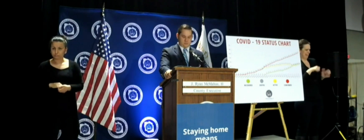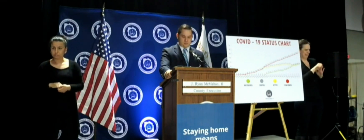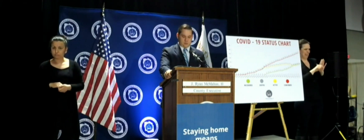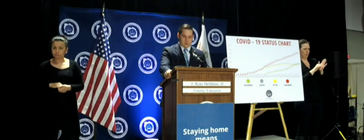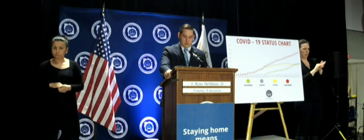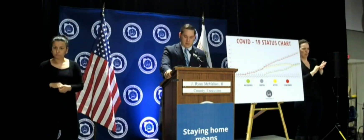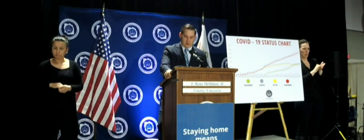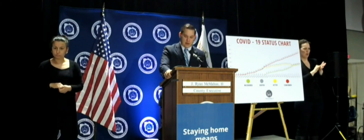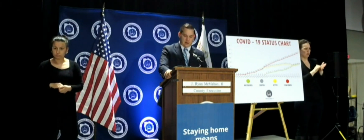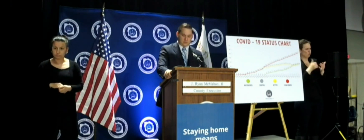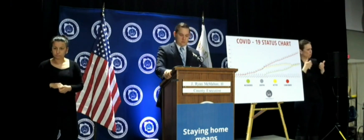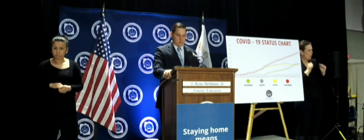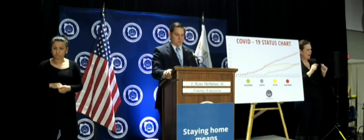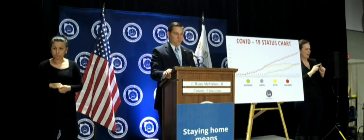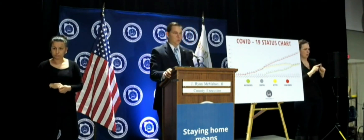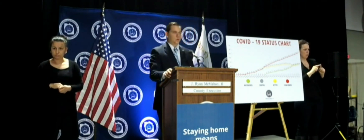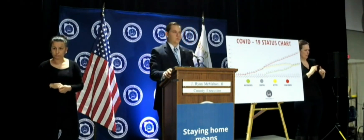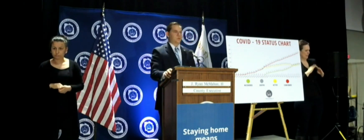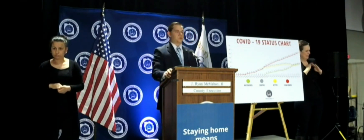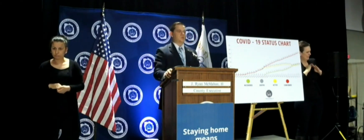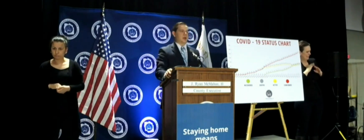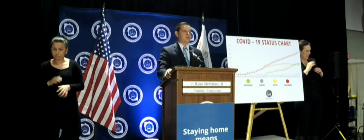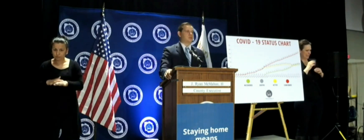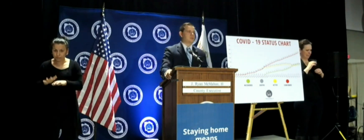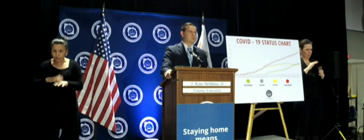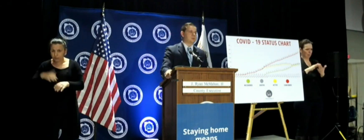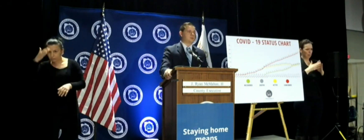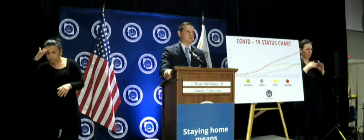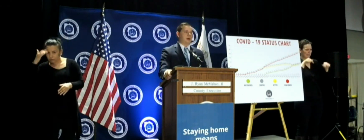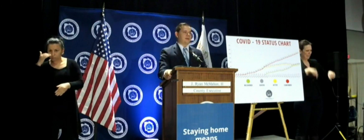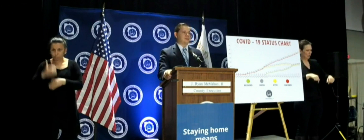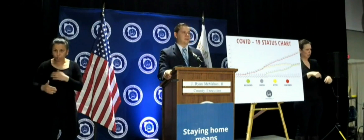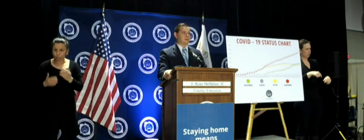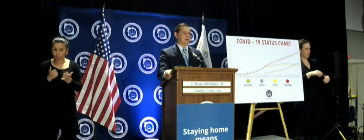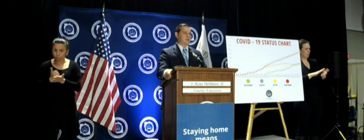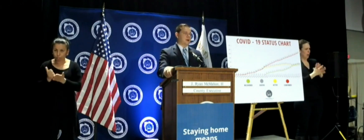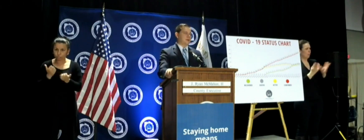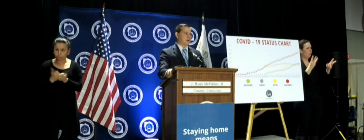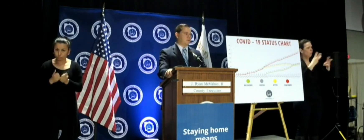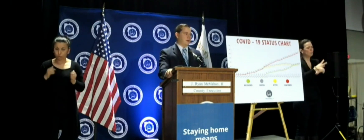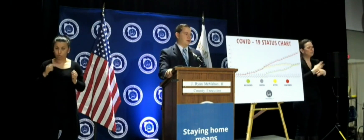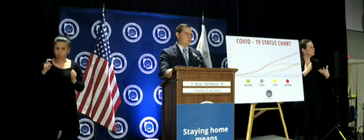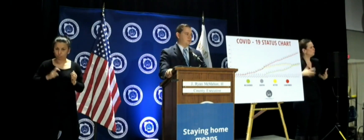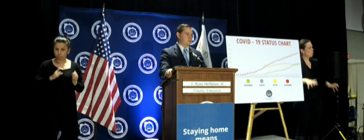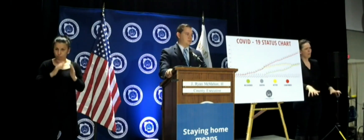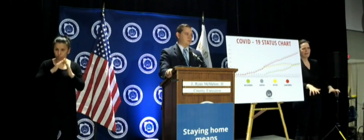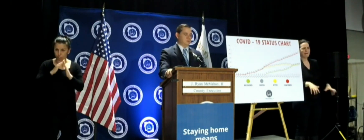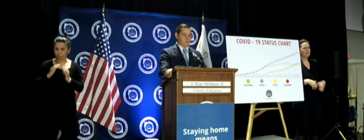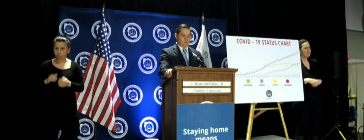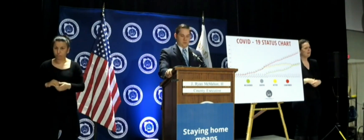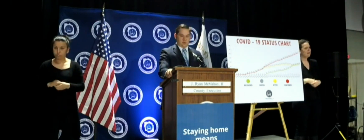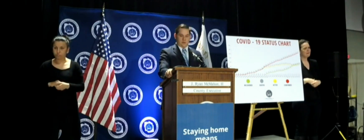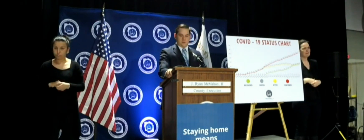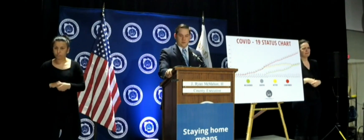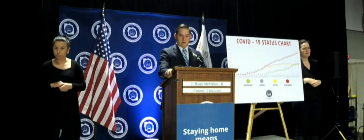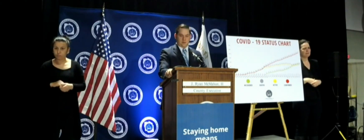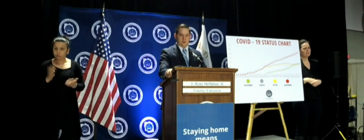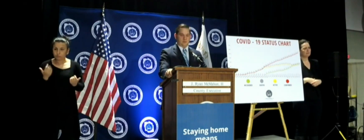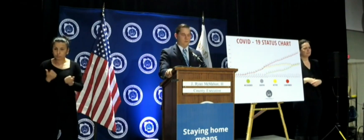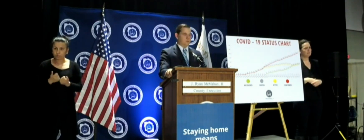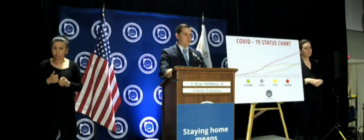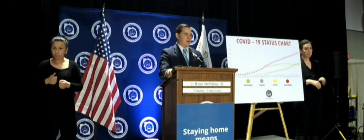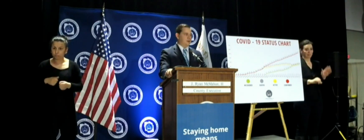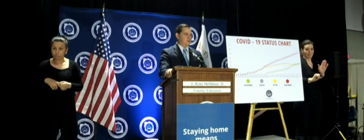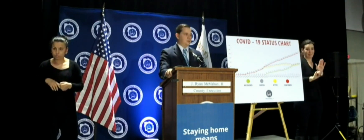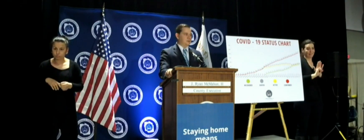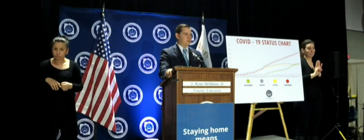this. And again, you know, your strategy is you box it in, right? You identify, you isolate,